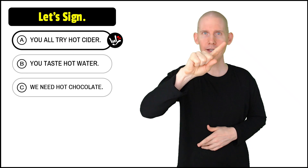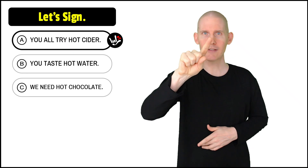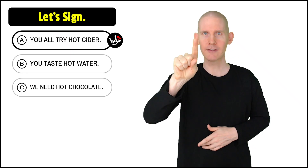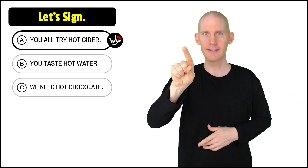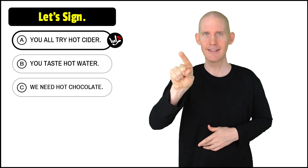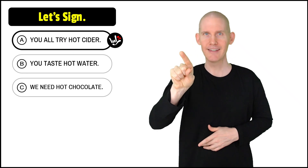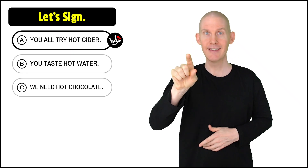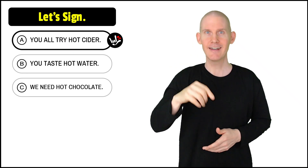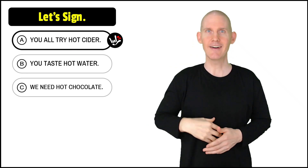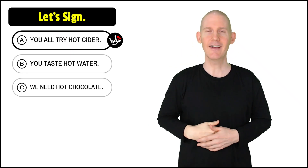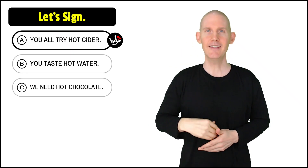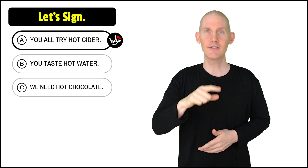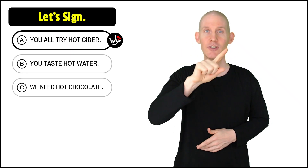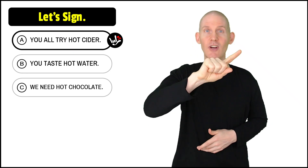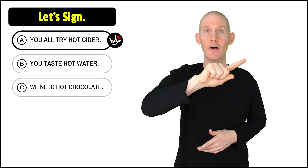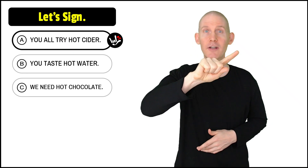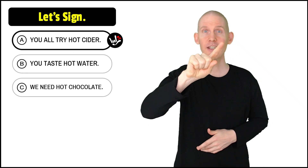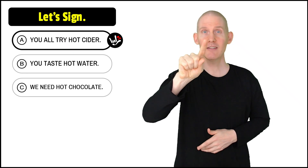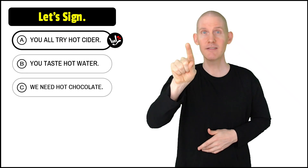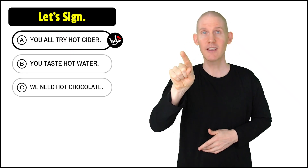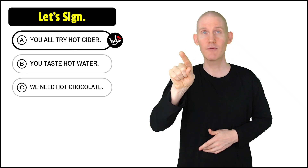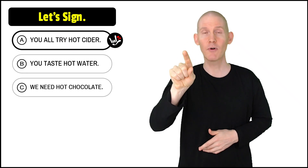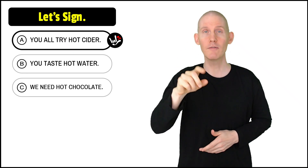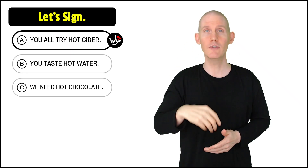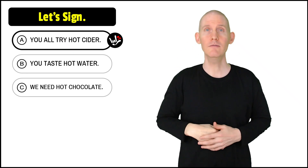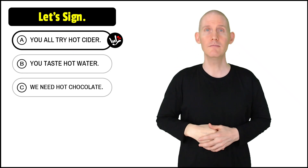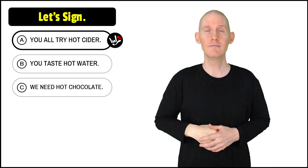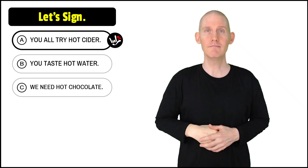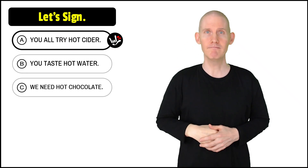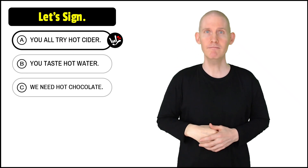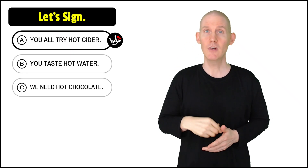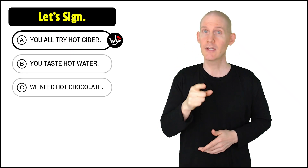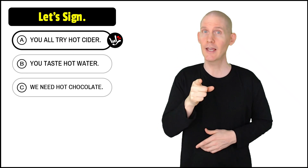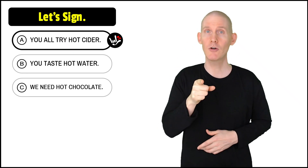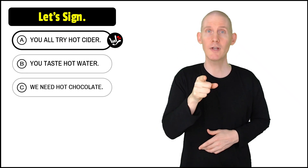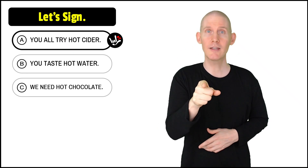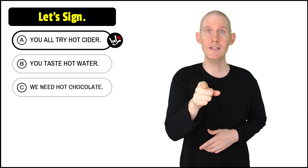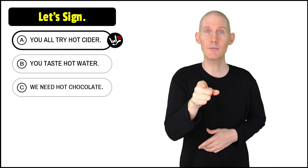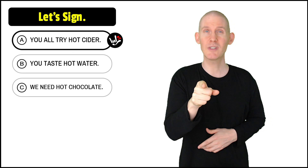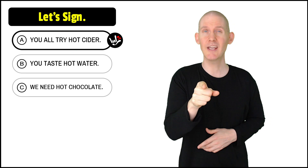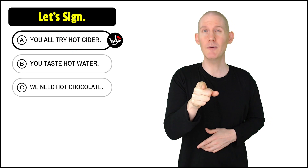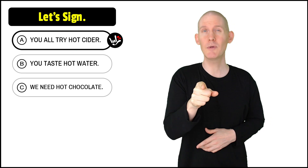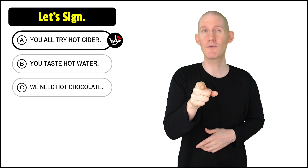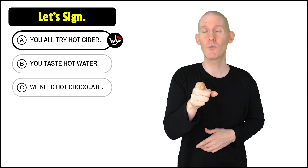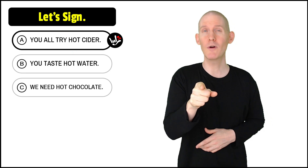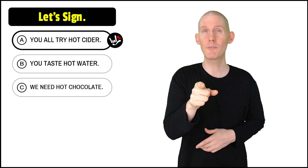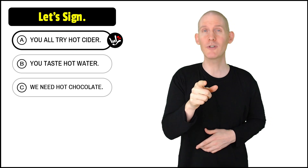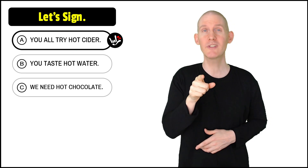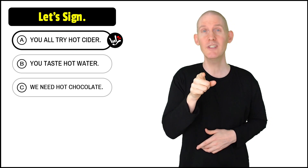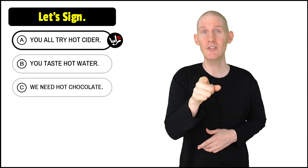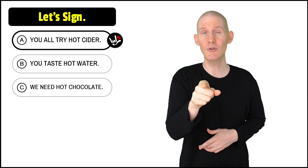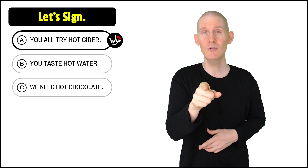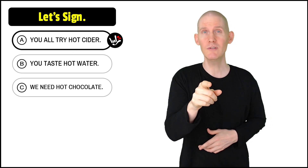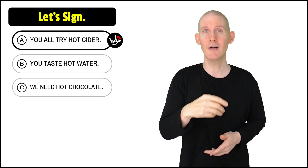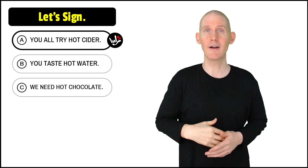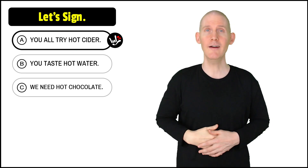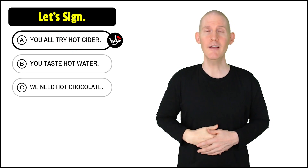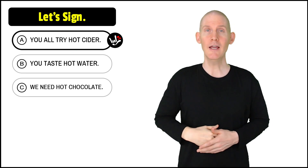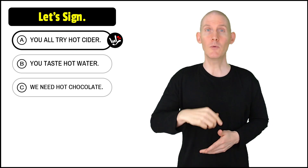this, right? Just arc it in front of you. Can't go like this because that would be for one person, you. We need